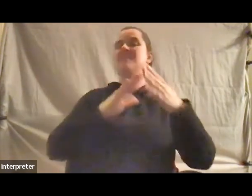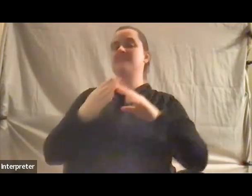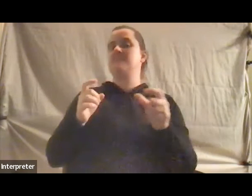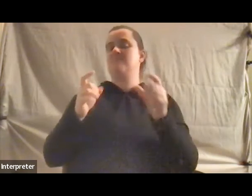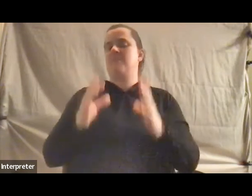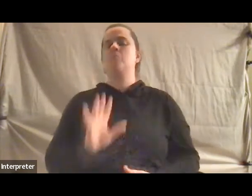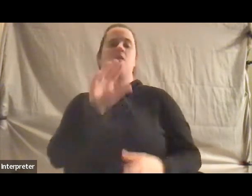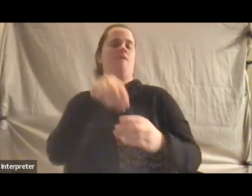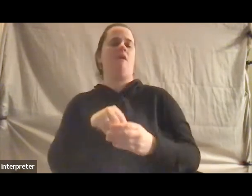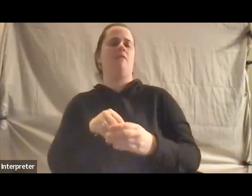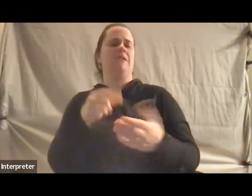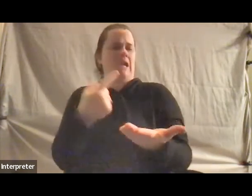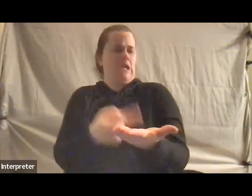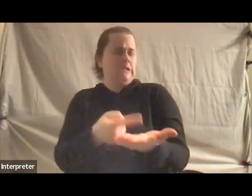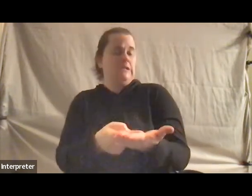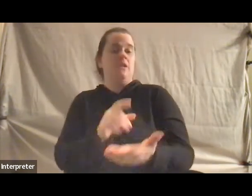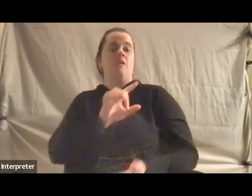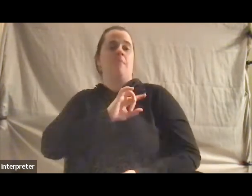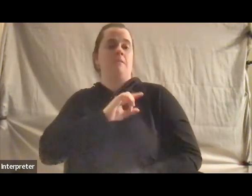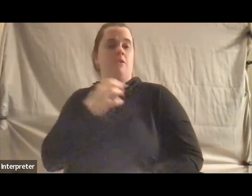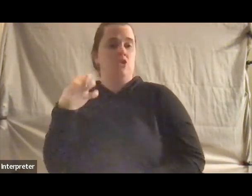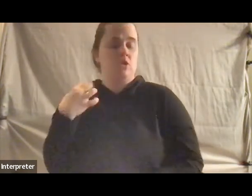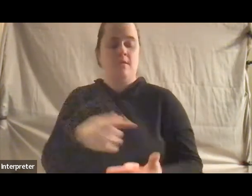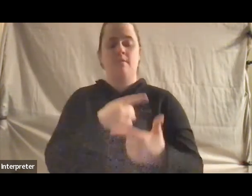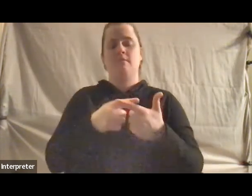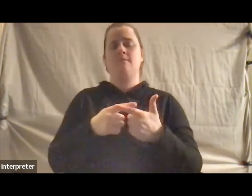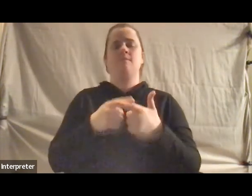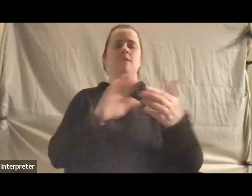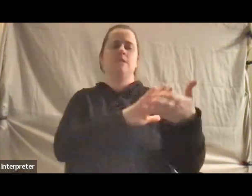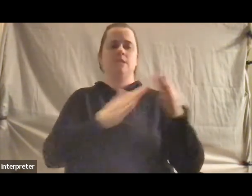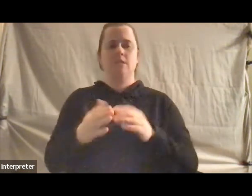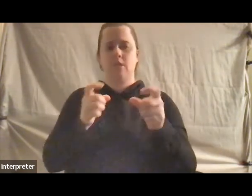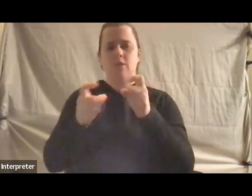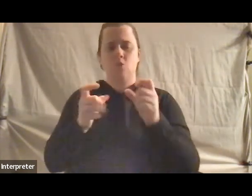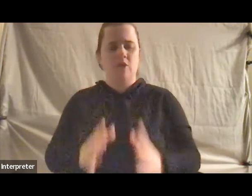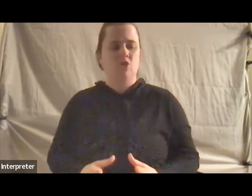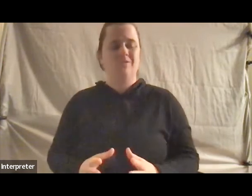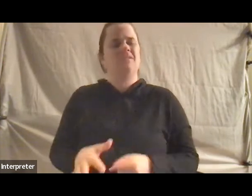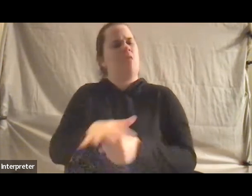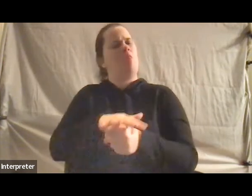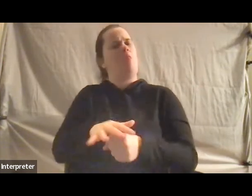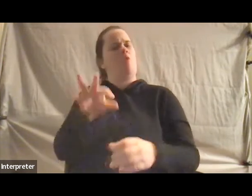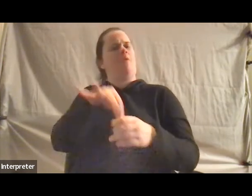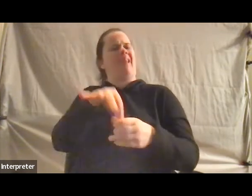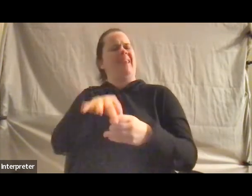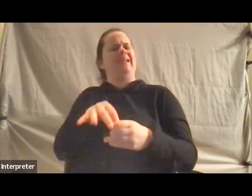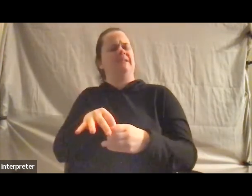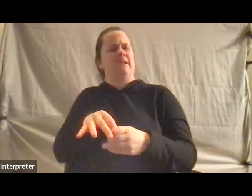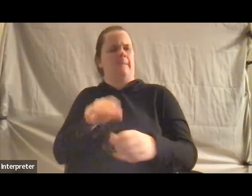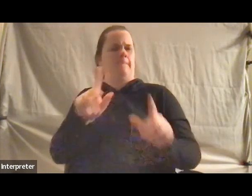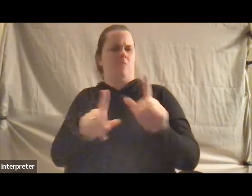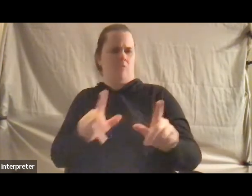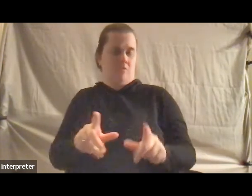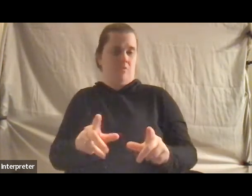conversations by leaders like our police chief, city directors, and local elected officials as we keep you up